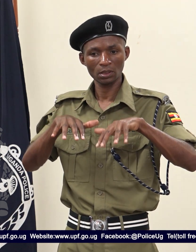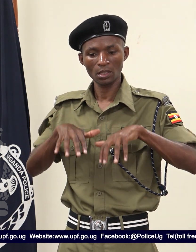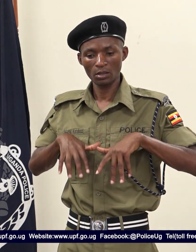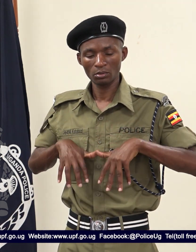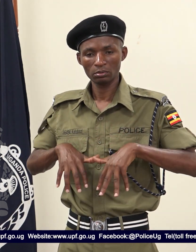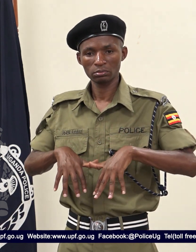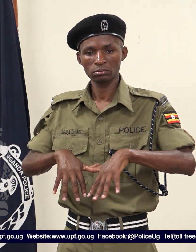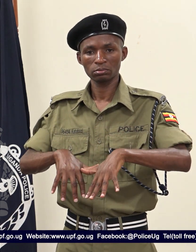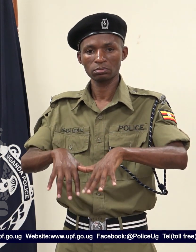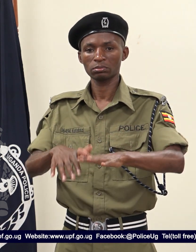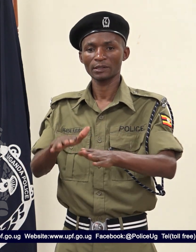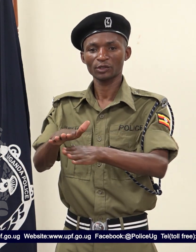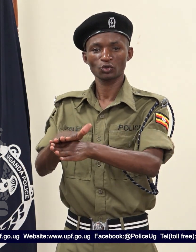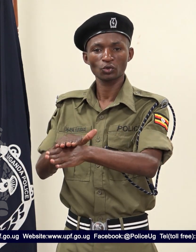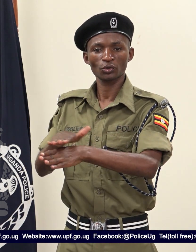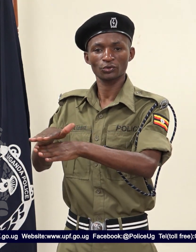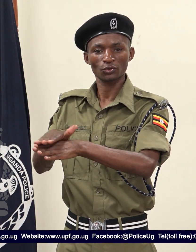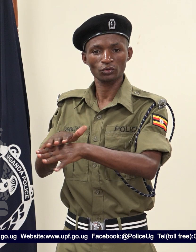and